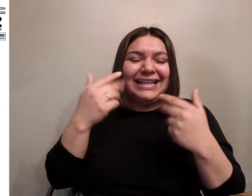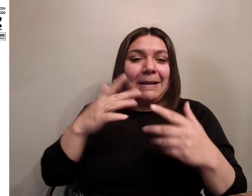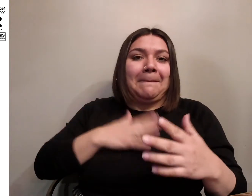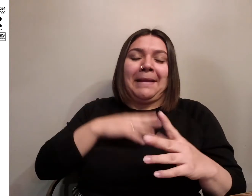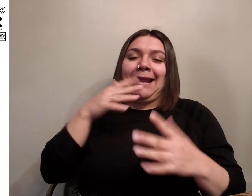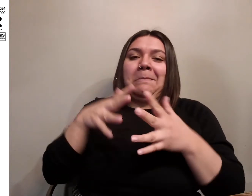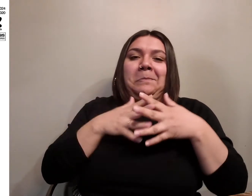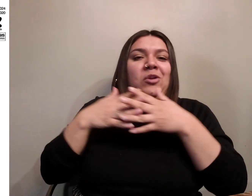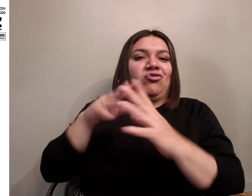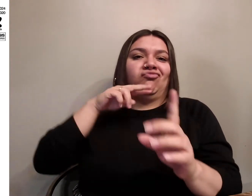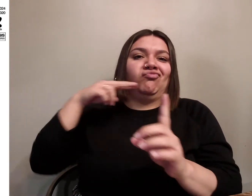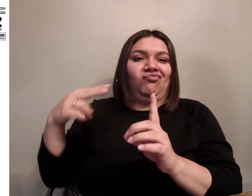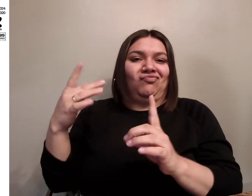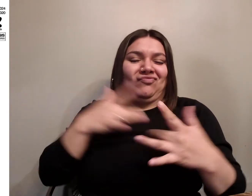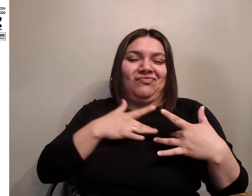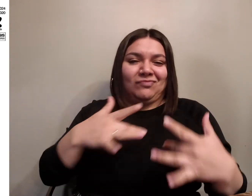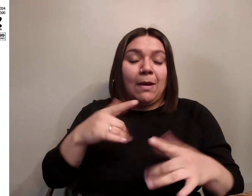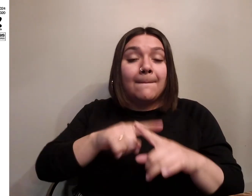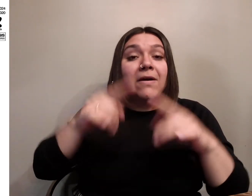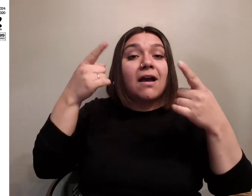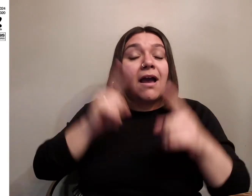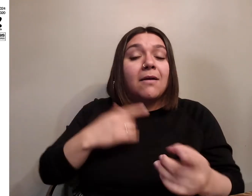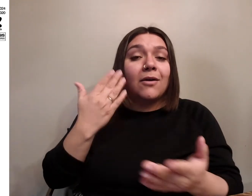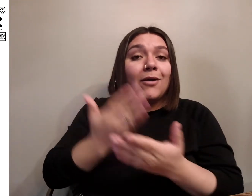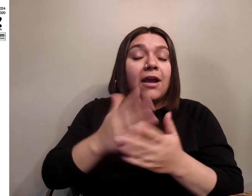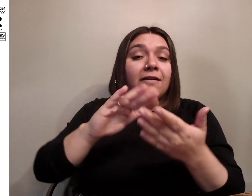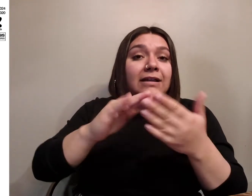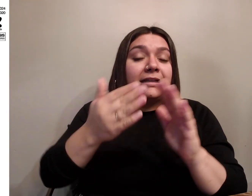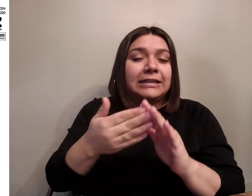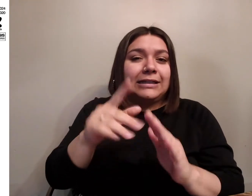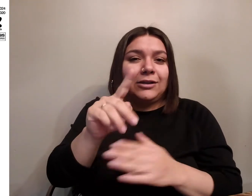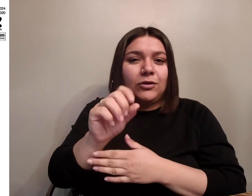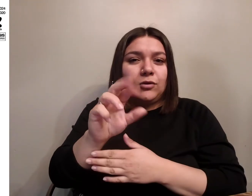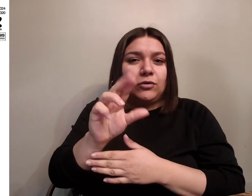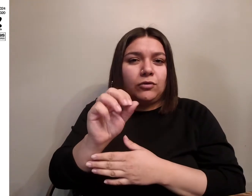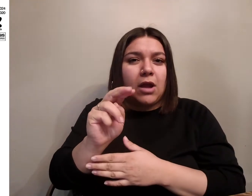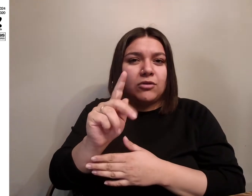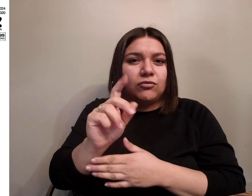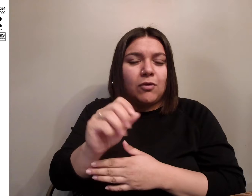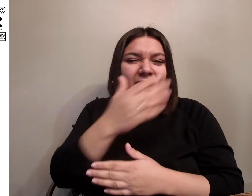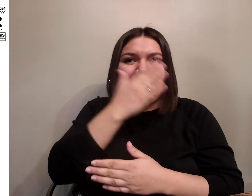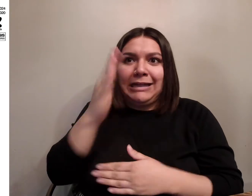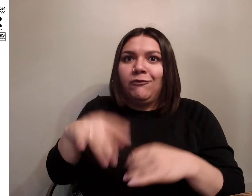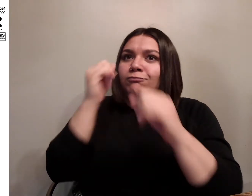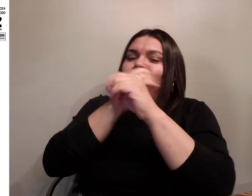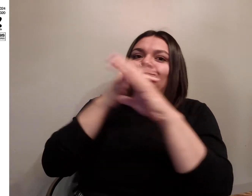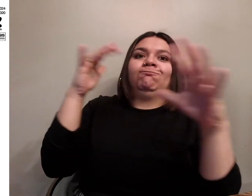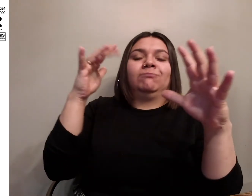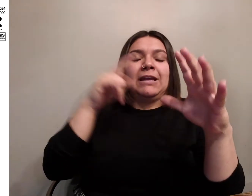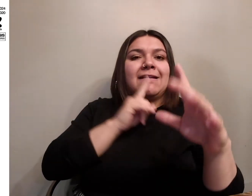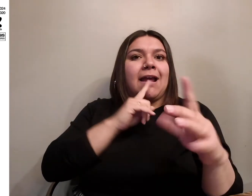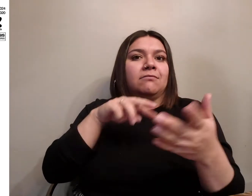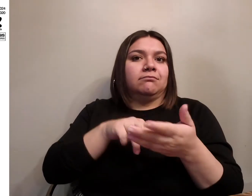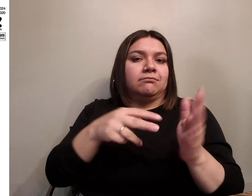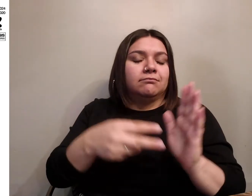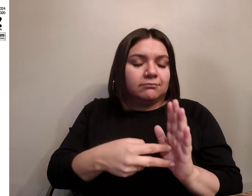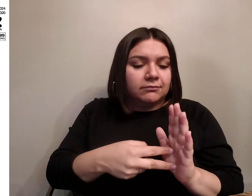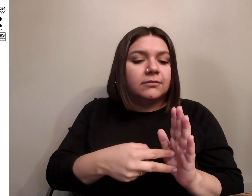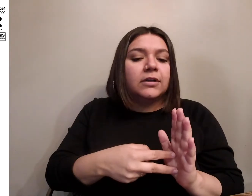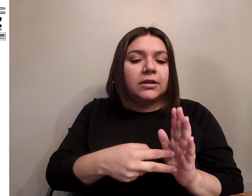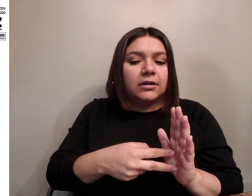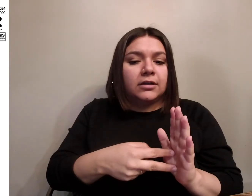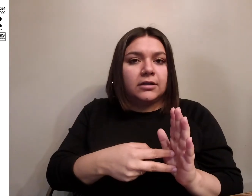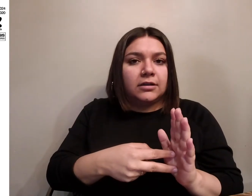In that American way of looking at things. And I arrived in this city which I had never